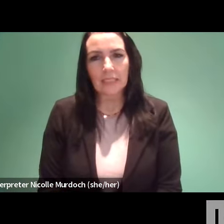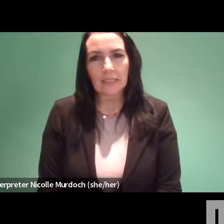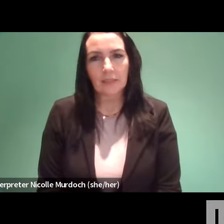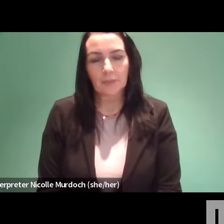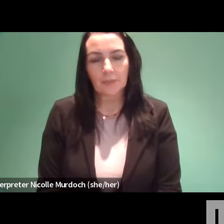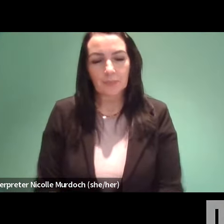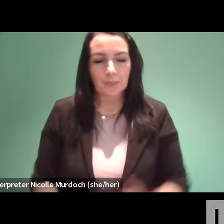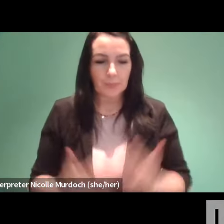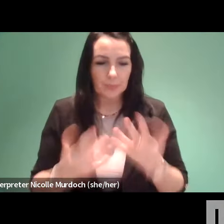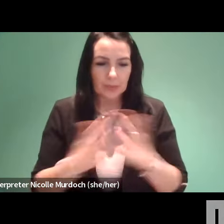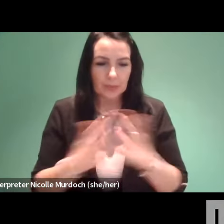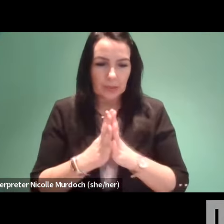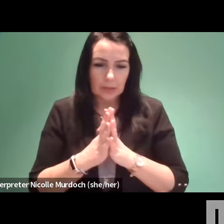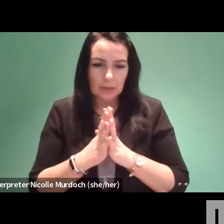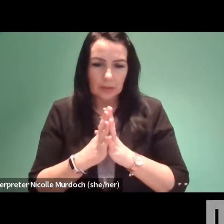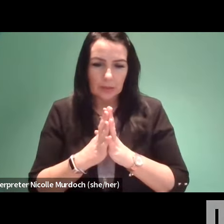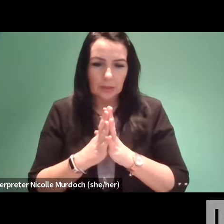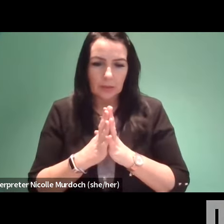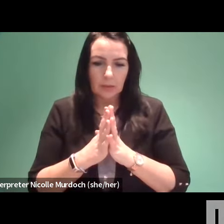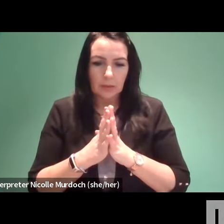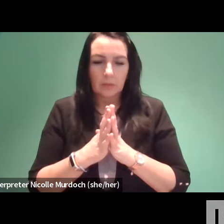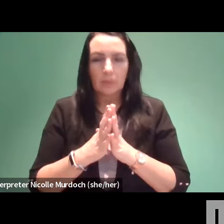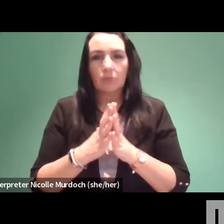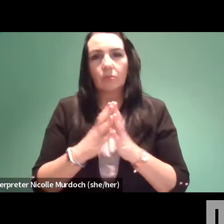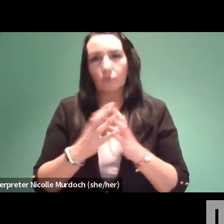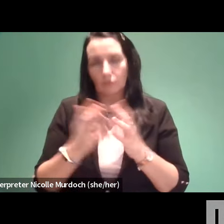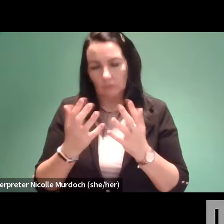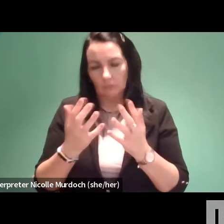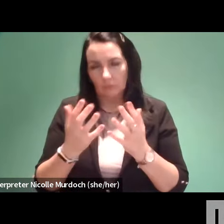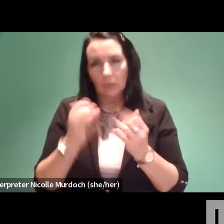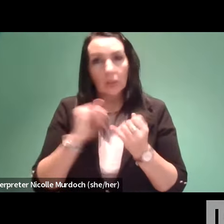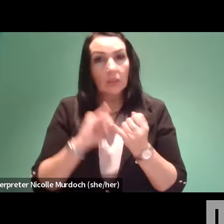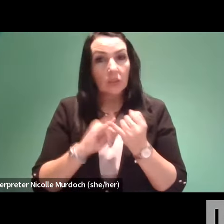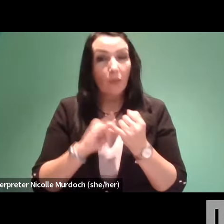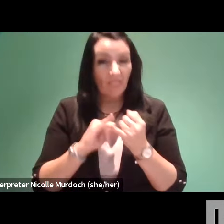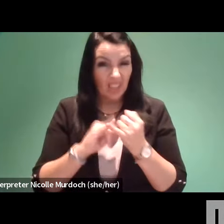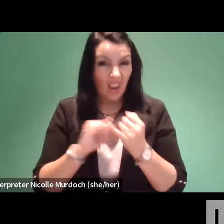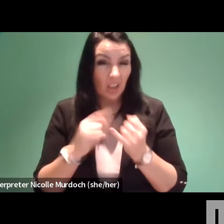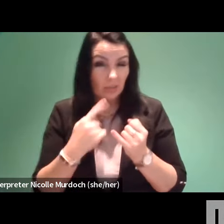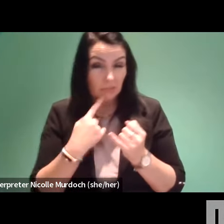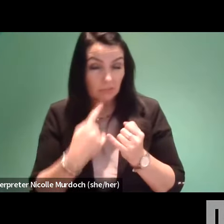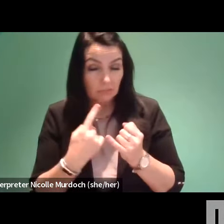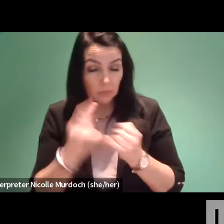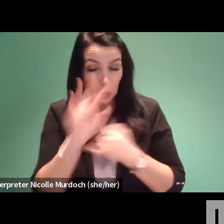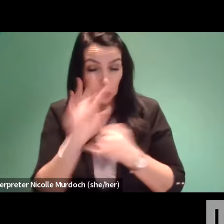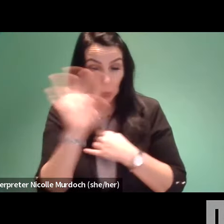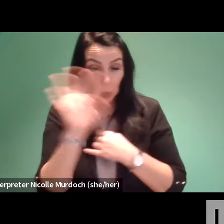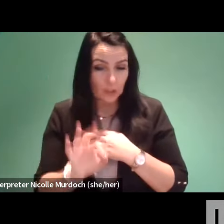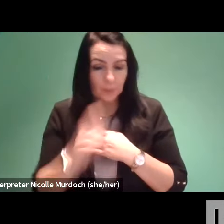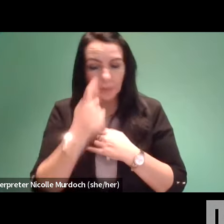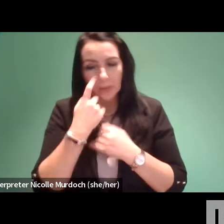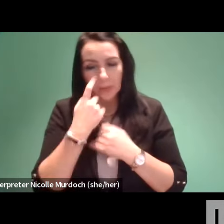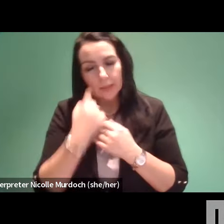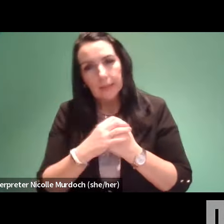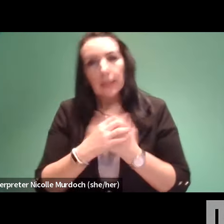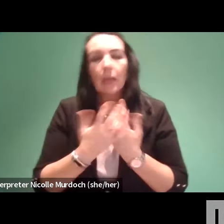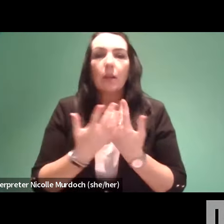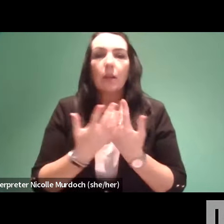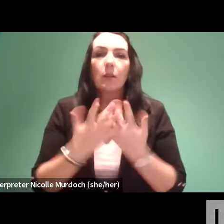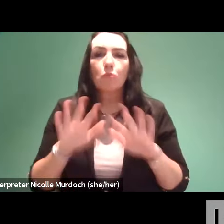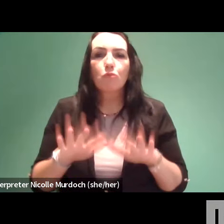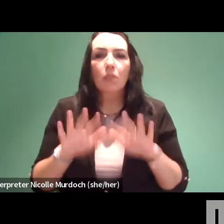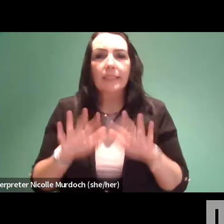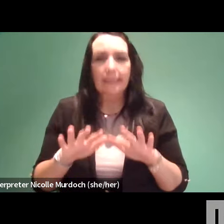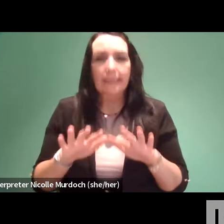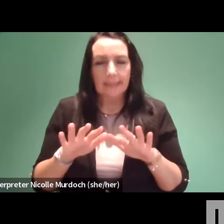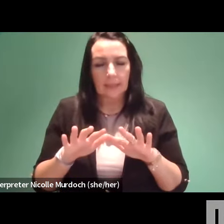So I'd say one thing on Sophia's question. It was Sophia, yeah? Question. I mean, Britain is still a